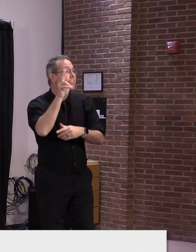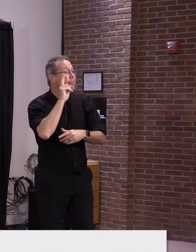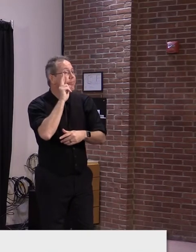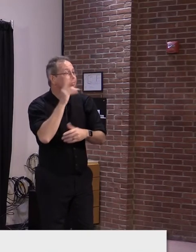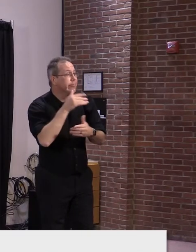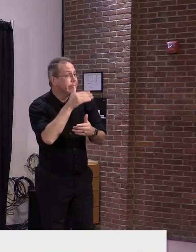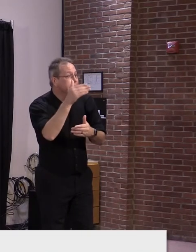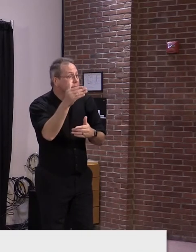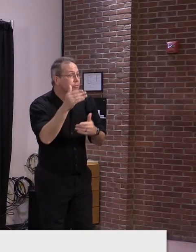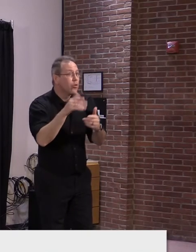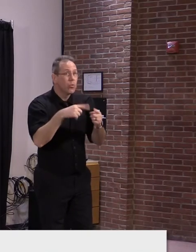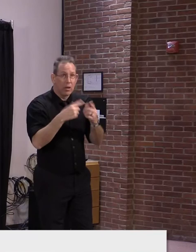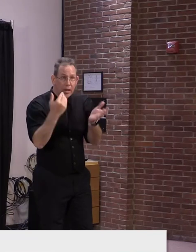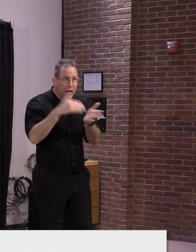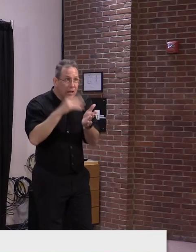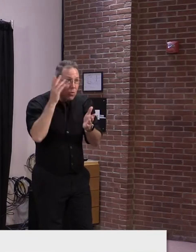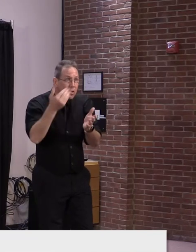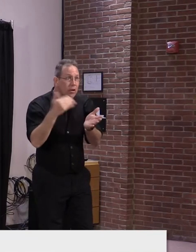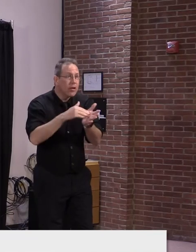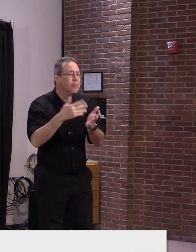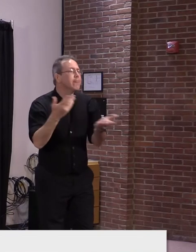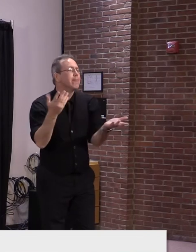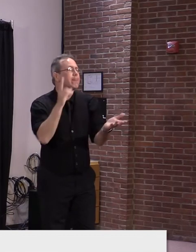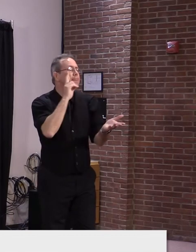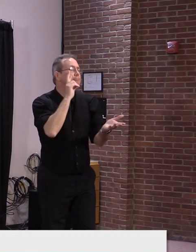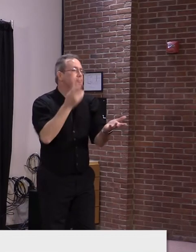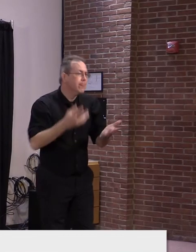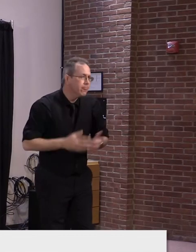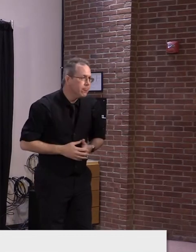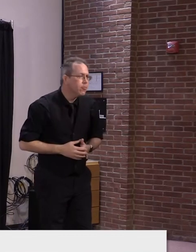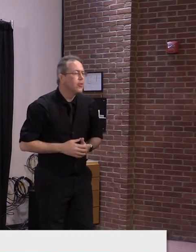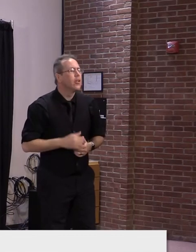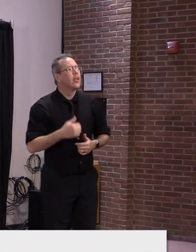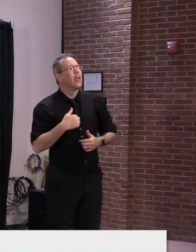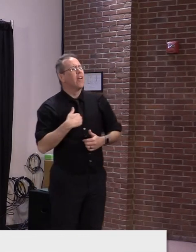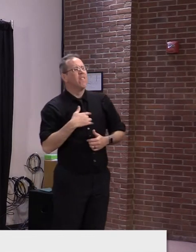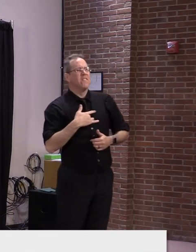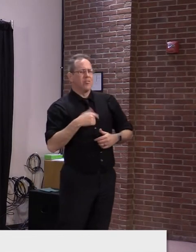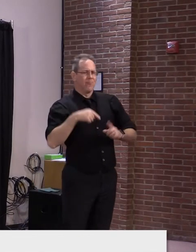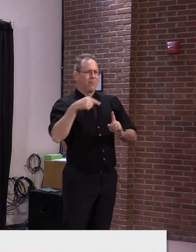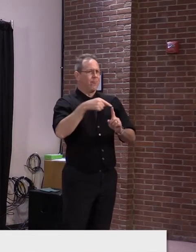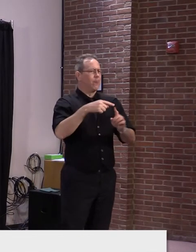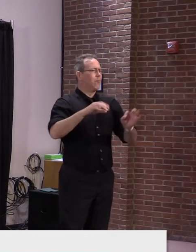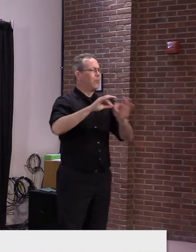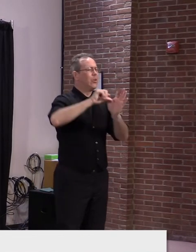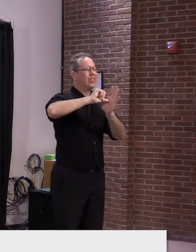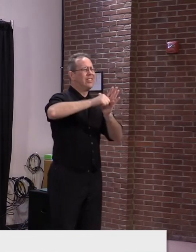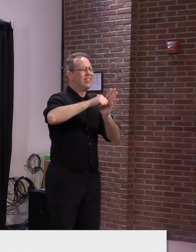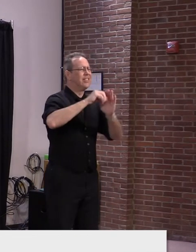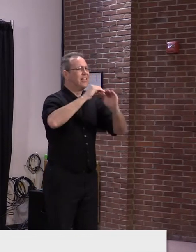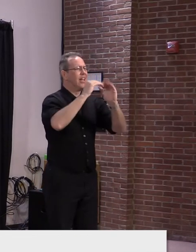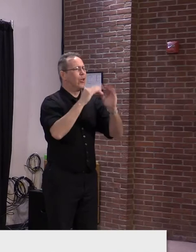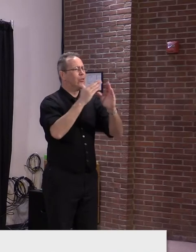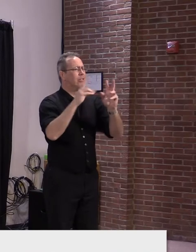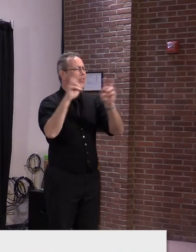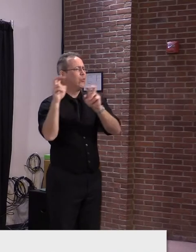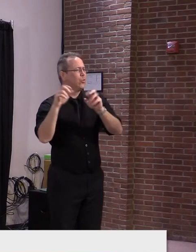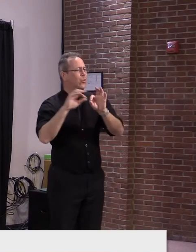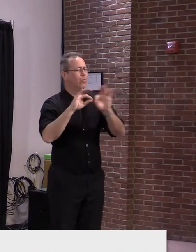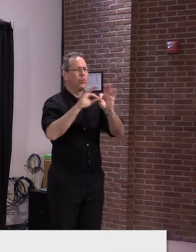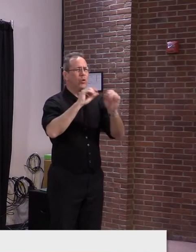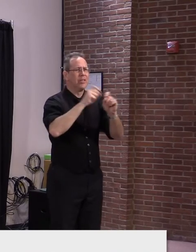So if I believe housing is critical to workforce development, I don't